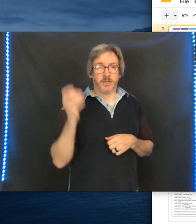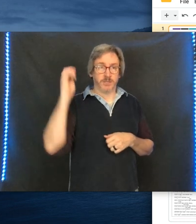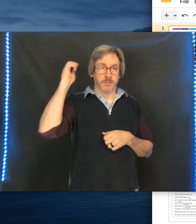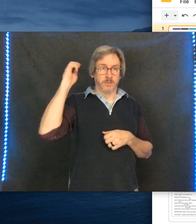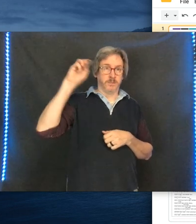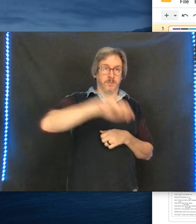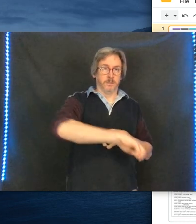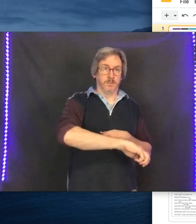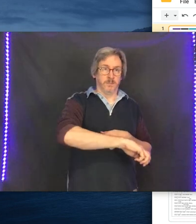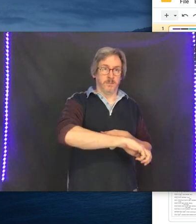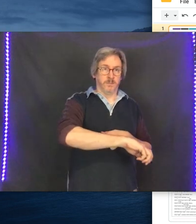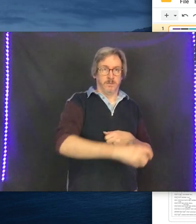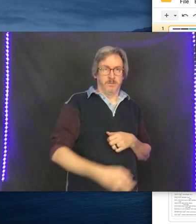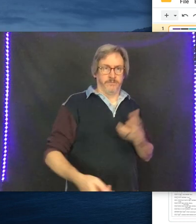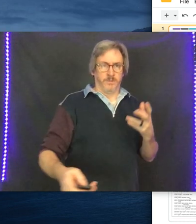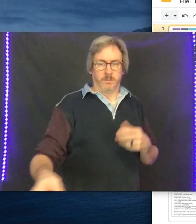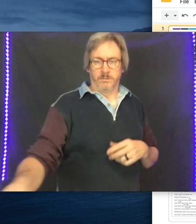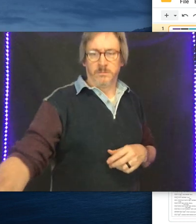All right, let's change.